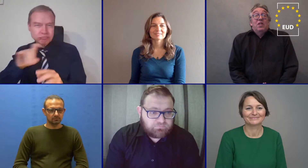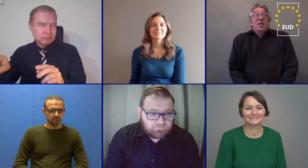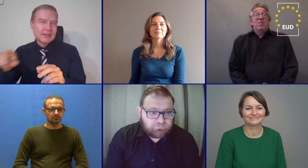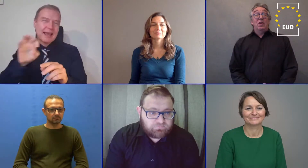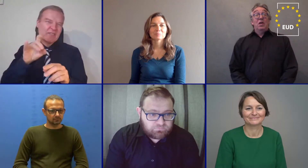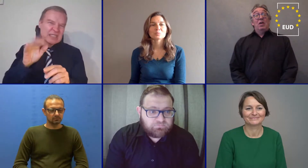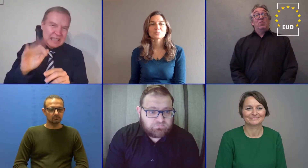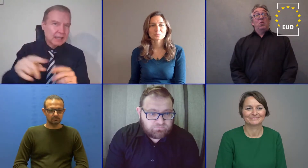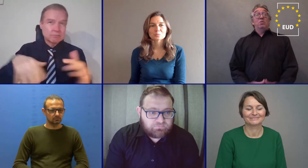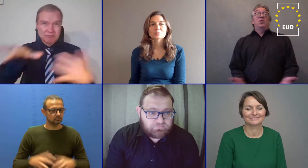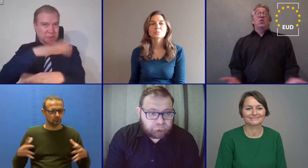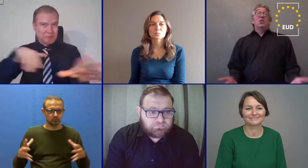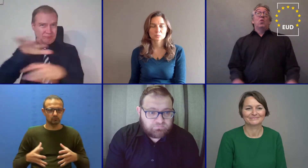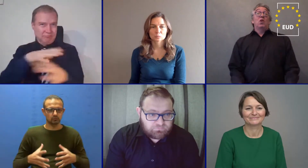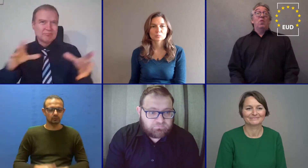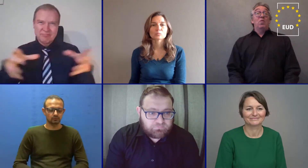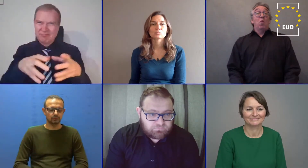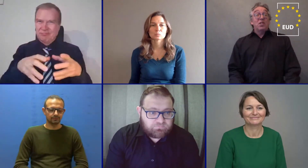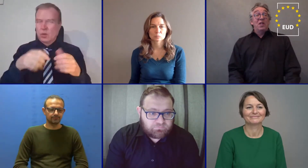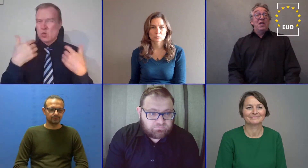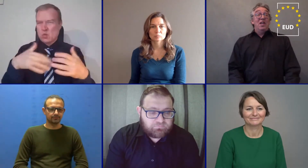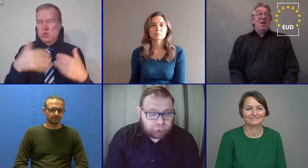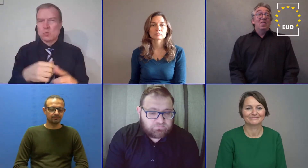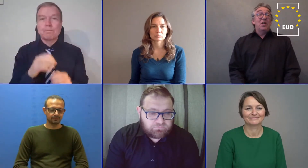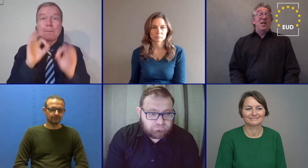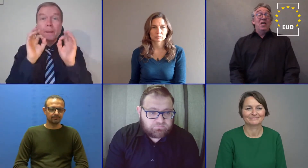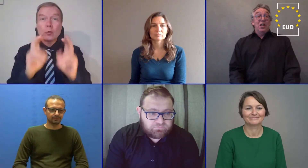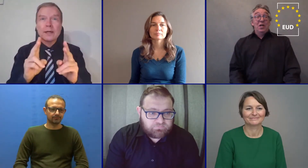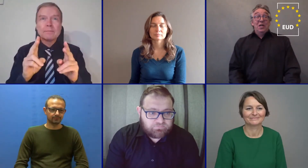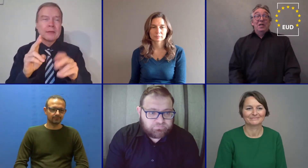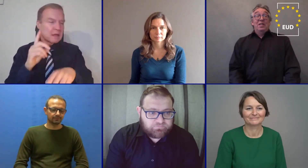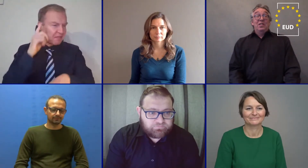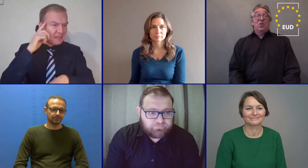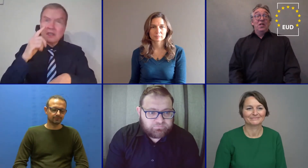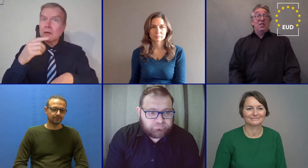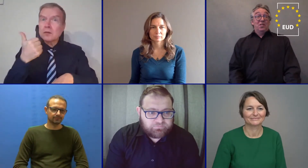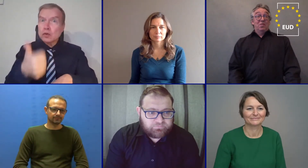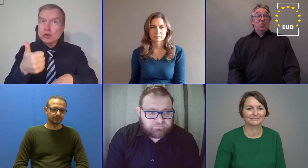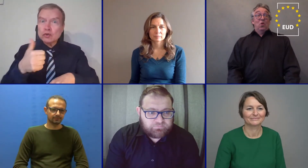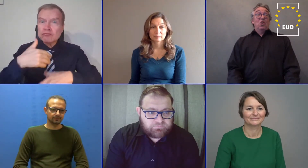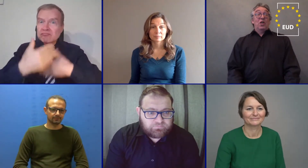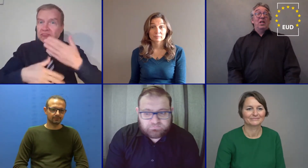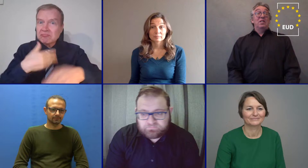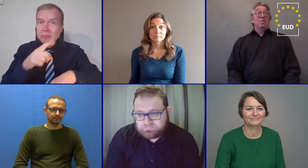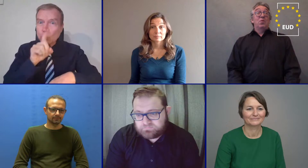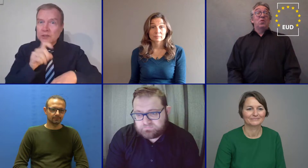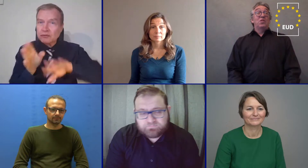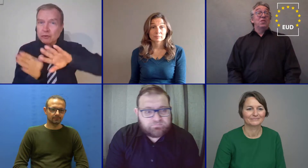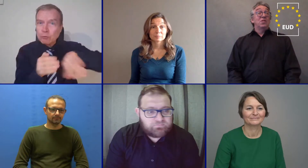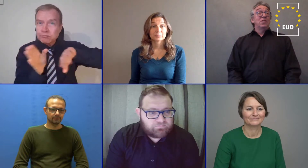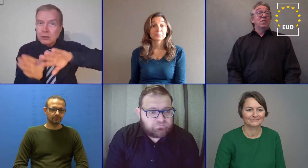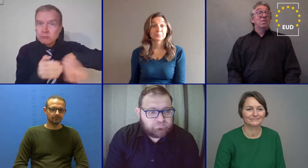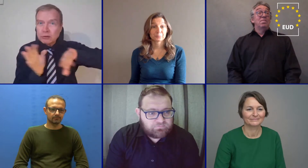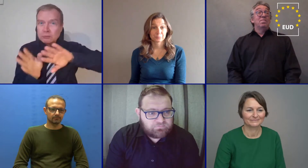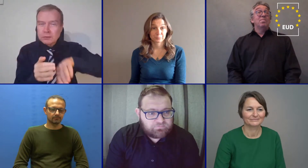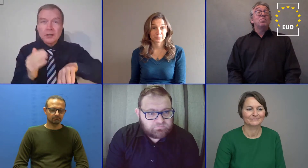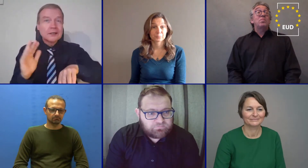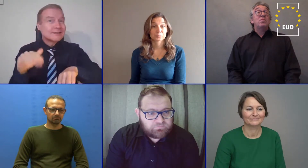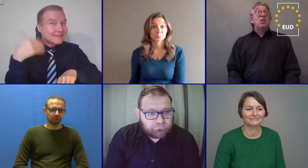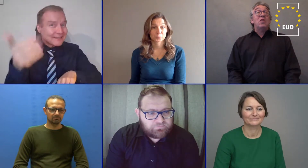Deaf. And of course, we should also work with WASLI, EFSLI. This joint work is important. Okay, I